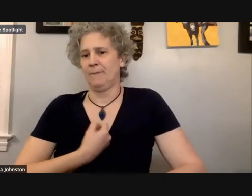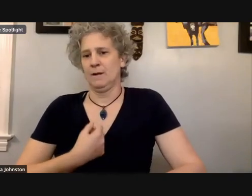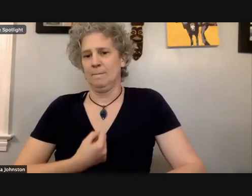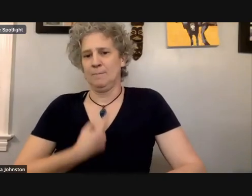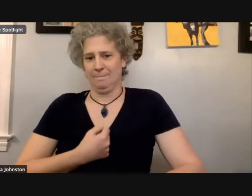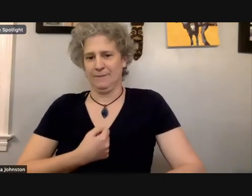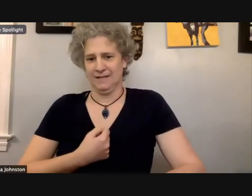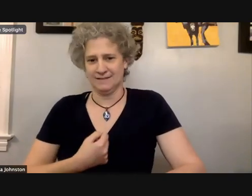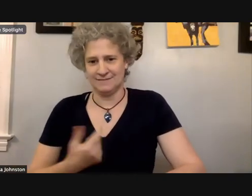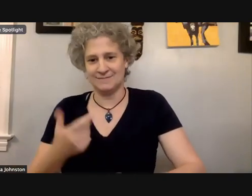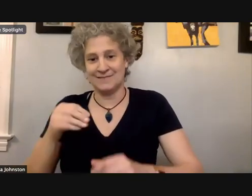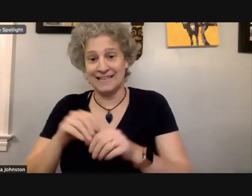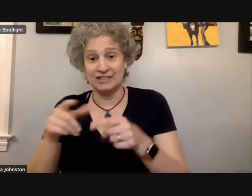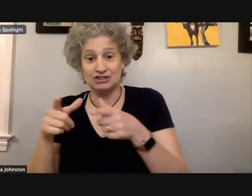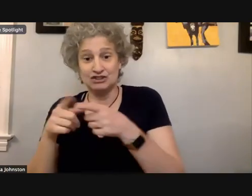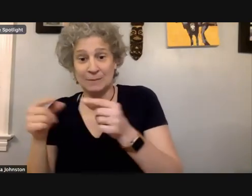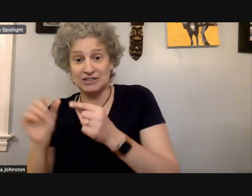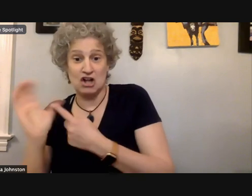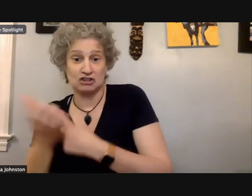Burp.